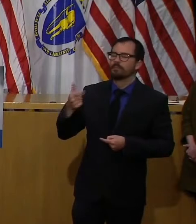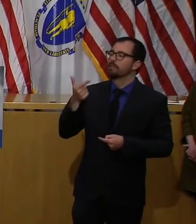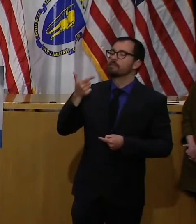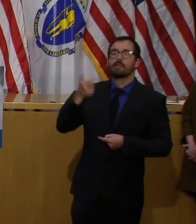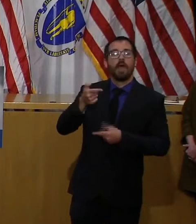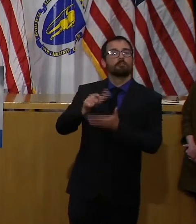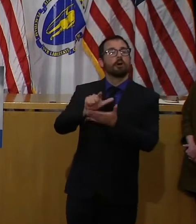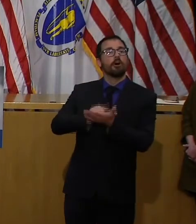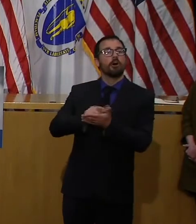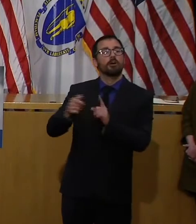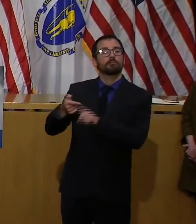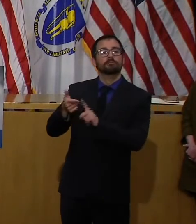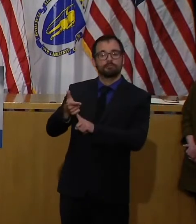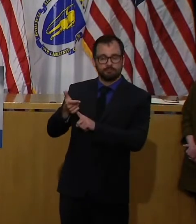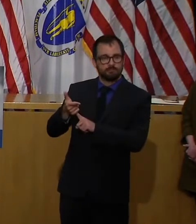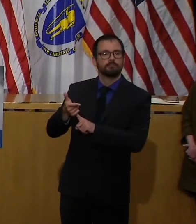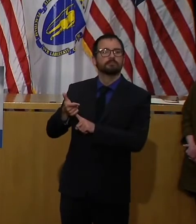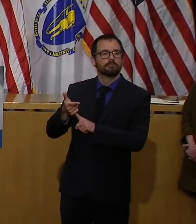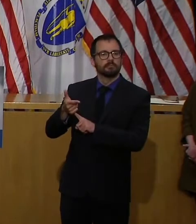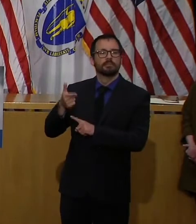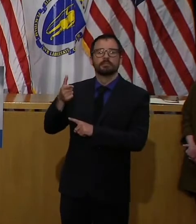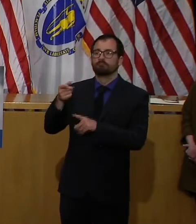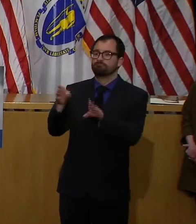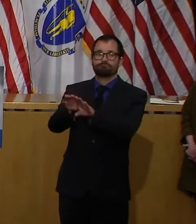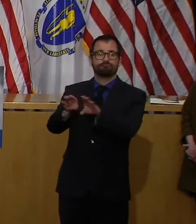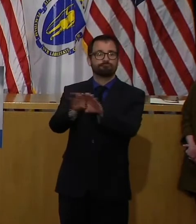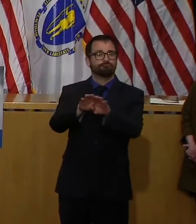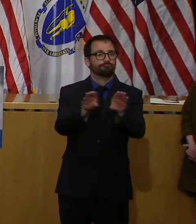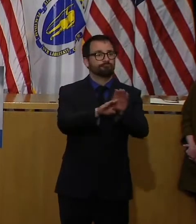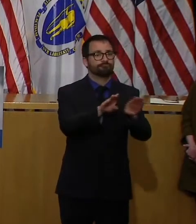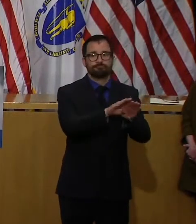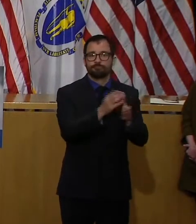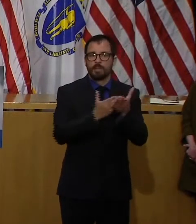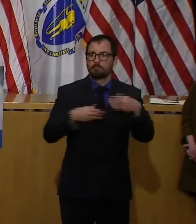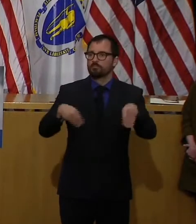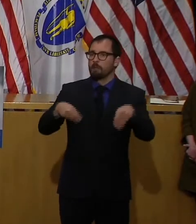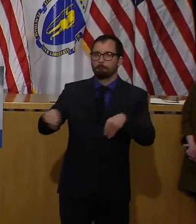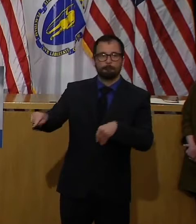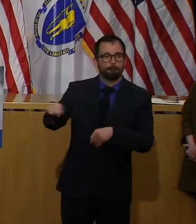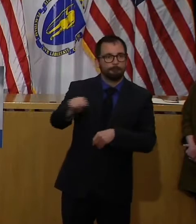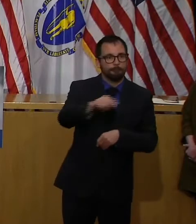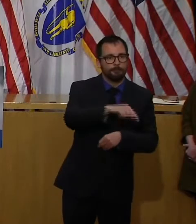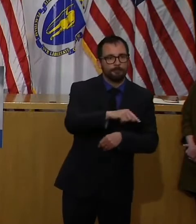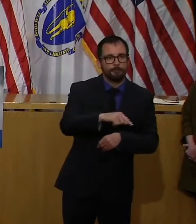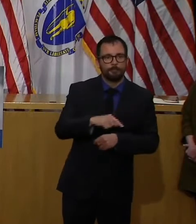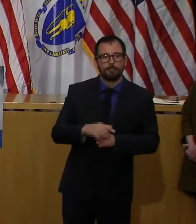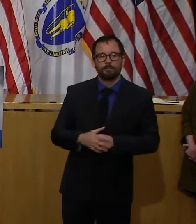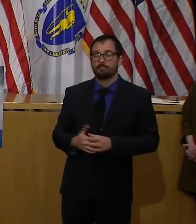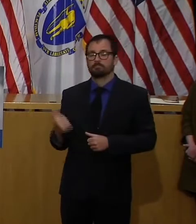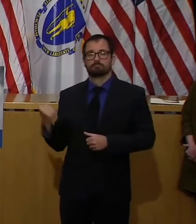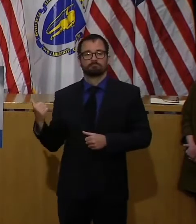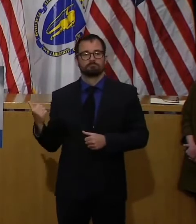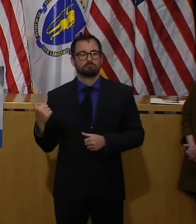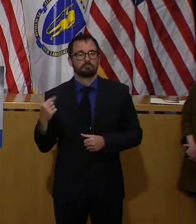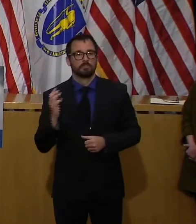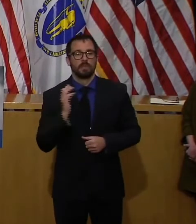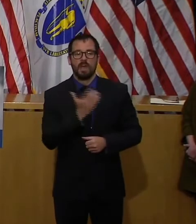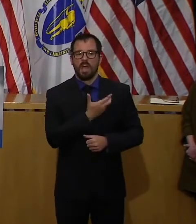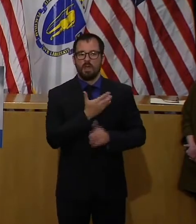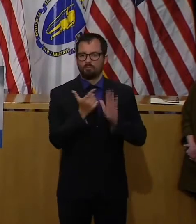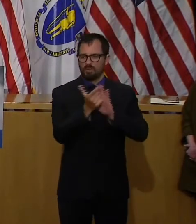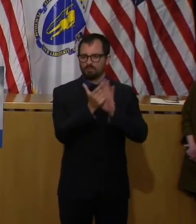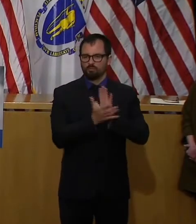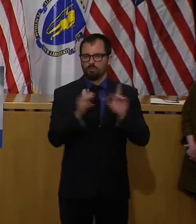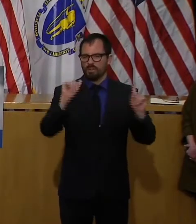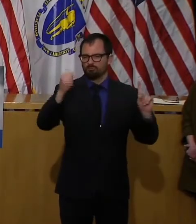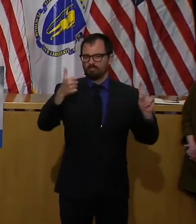we would discuss any decision like that with the Attorney General because they basically represent us in those cases. But I'm not in a position to comment on it at this